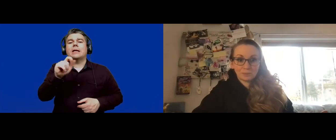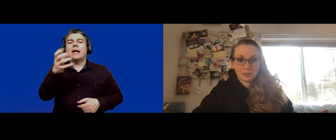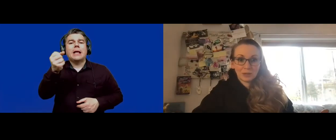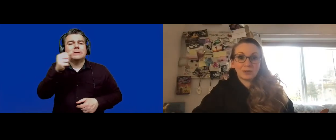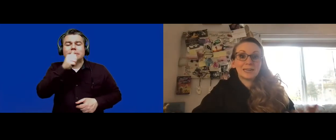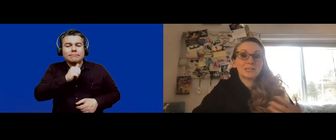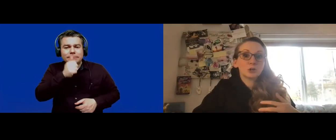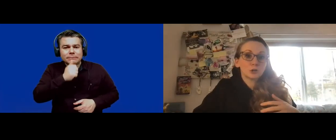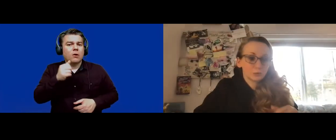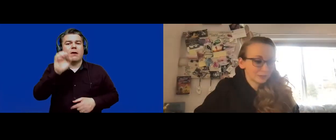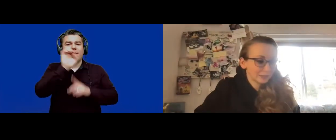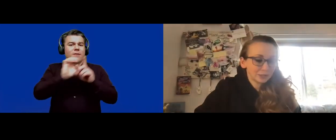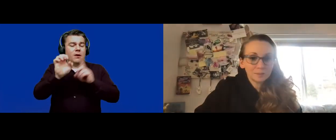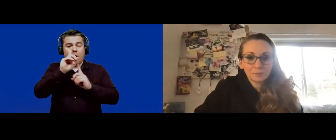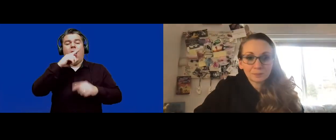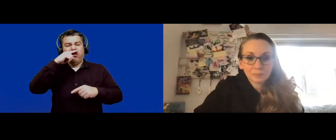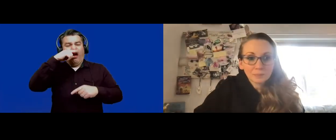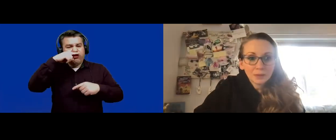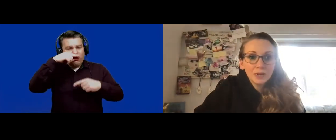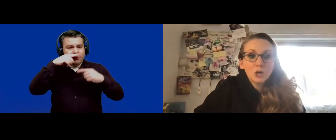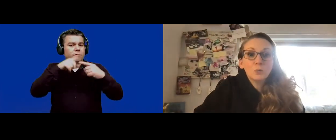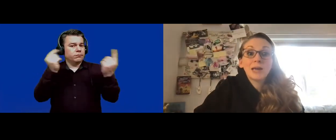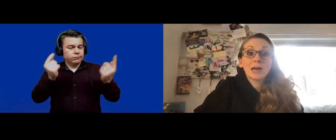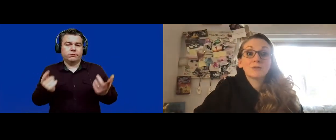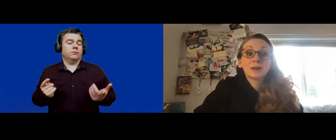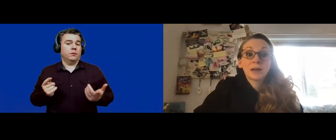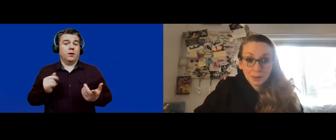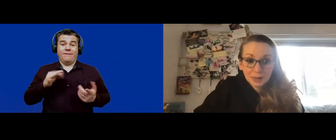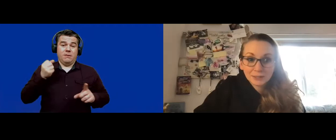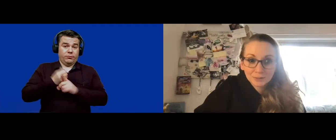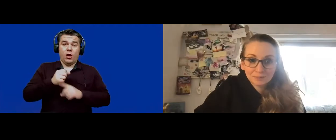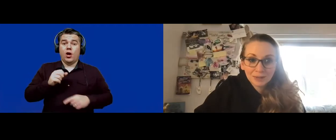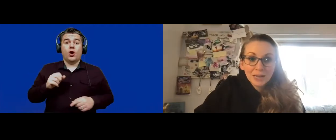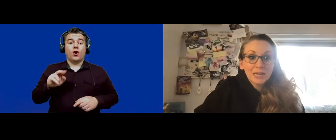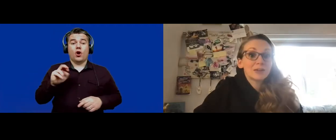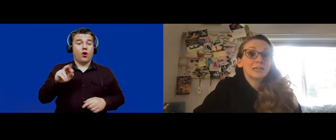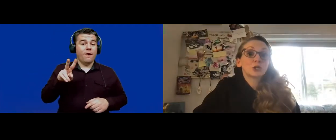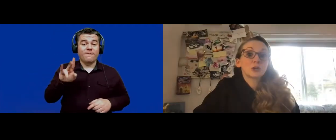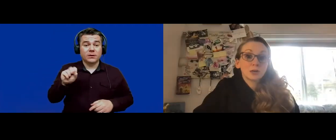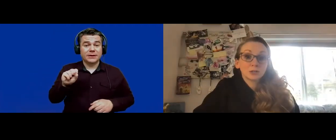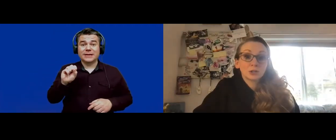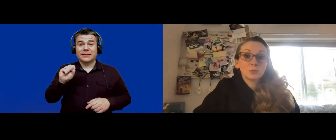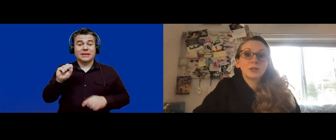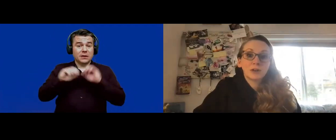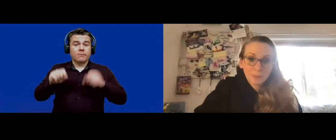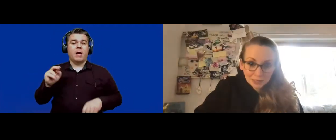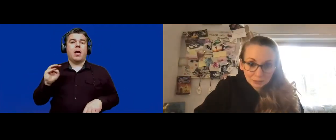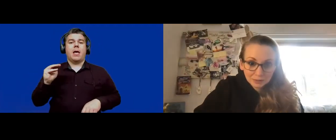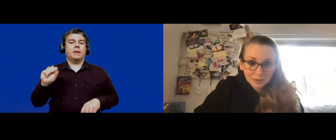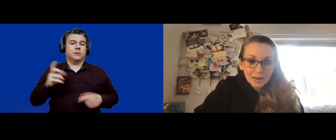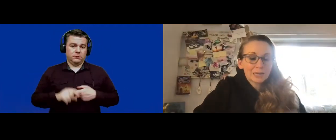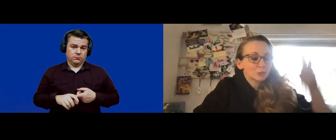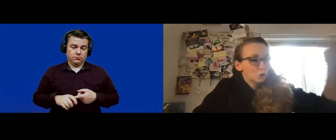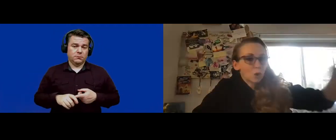allergies. If it hits our nervous system, we have MS. If it hits our lungs, we develop